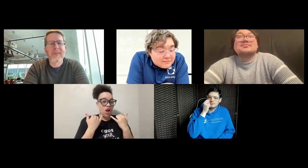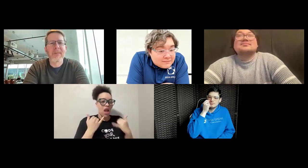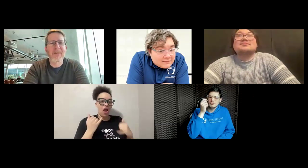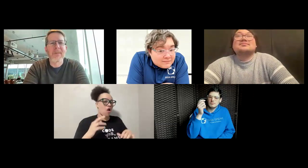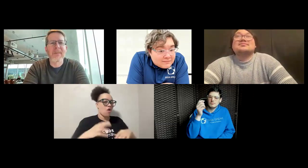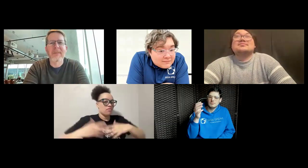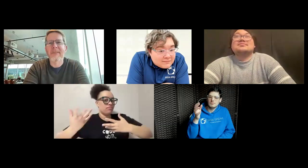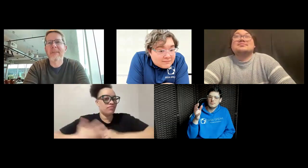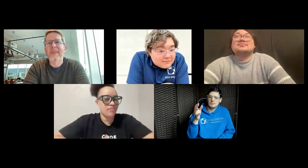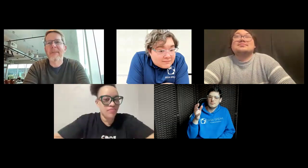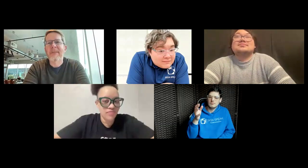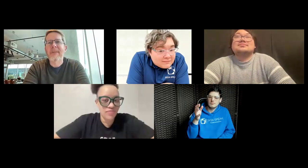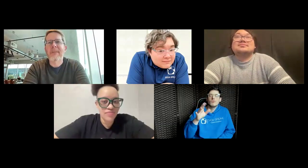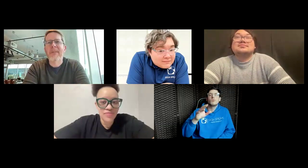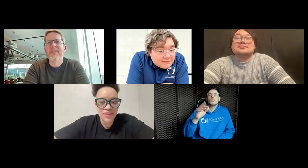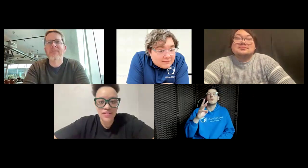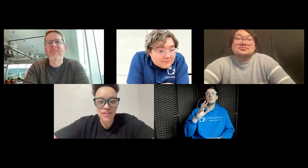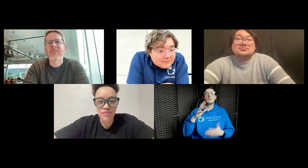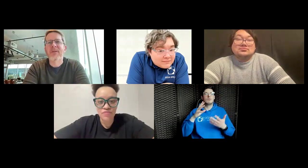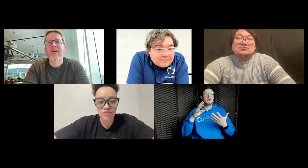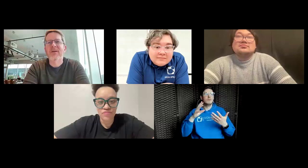different countries. Do you have things of that nature in your collection?